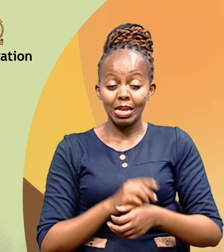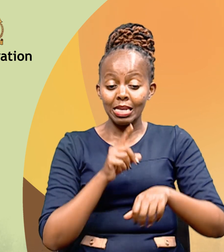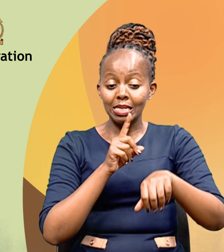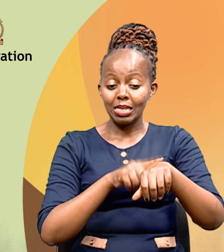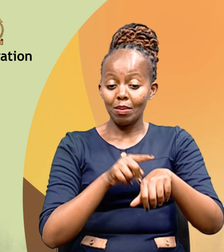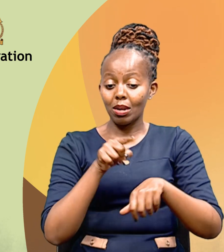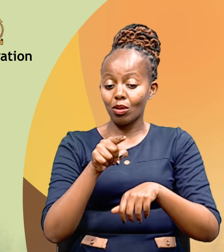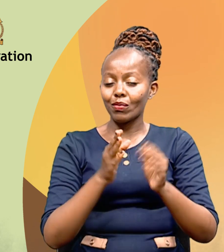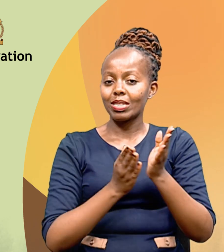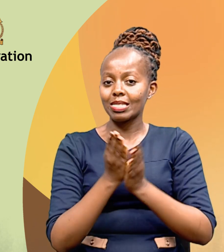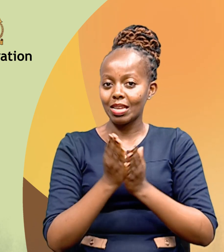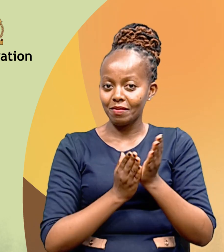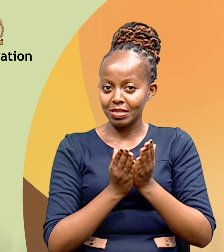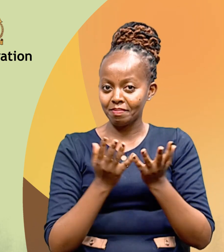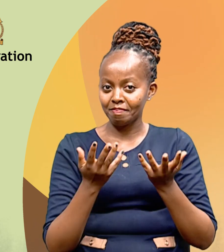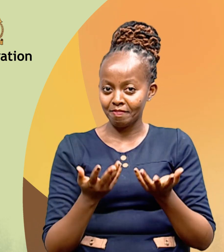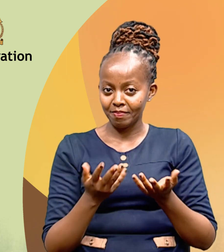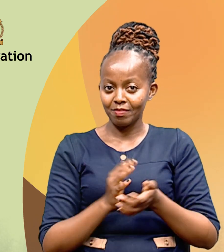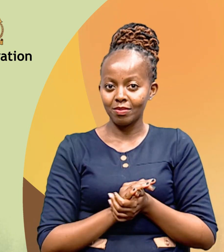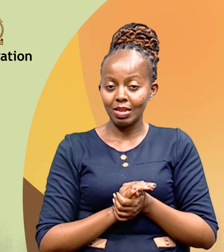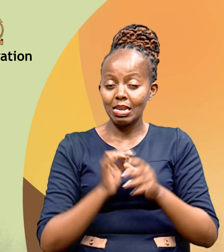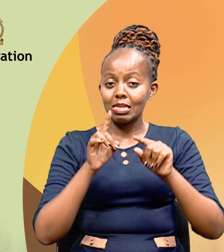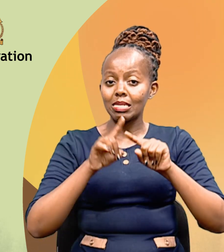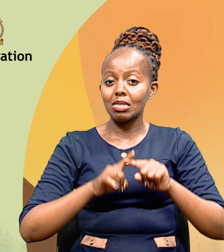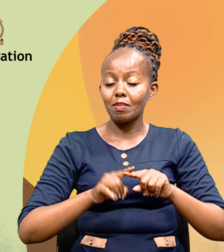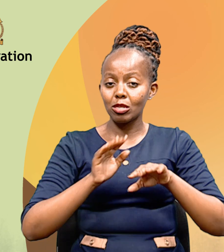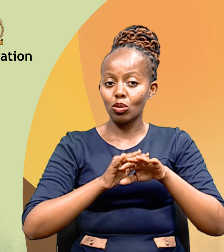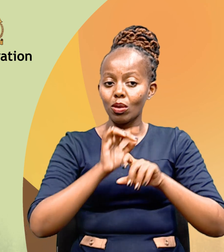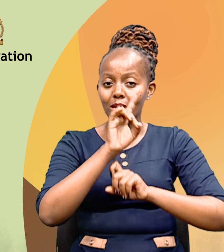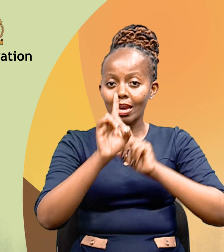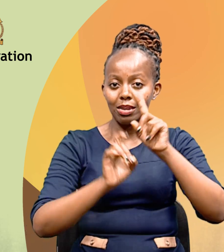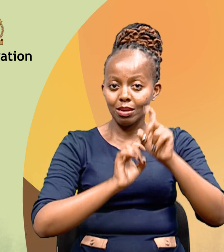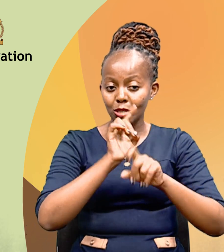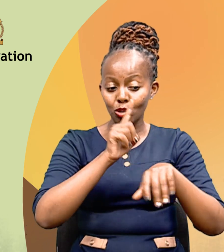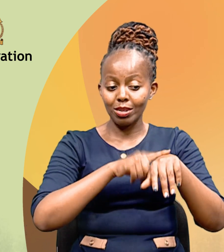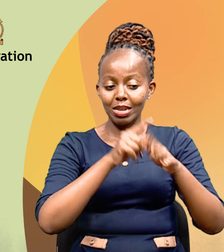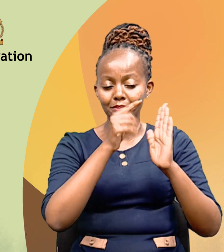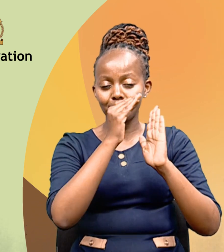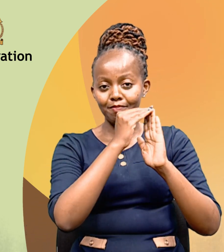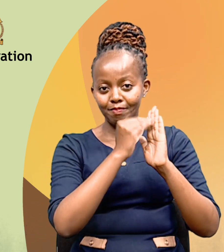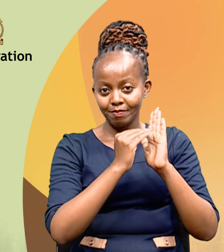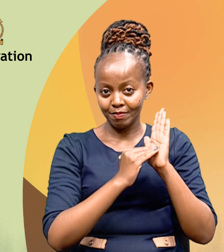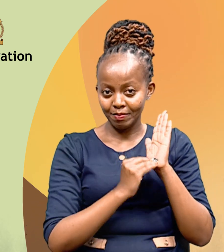Timeline of service is as per examination table.